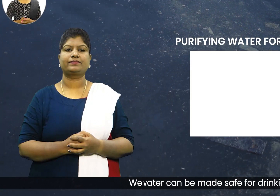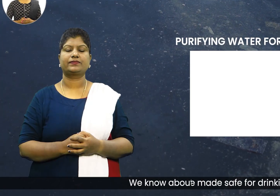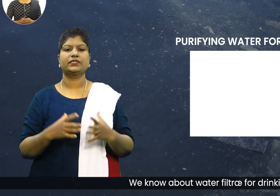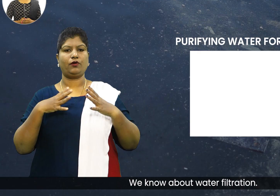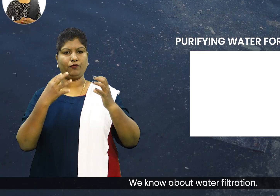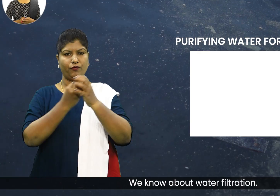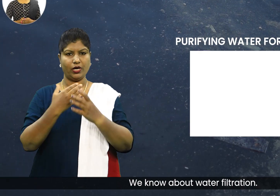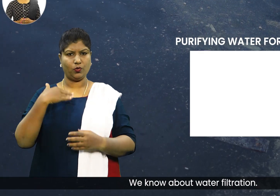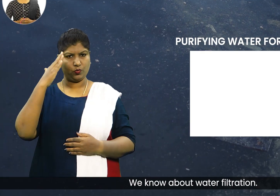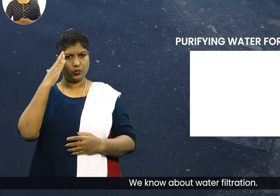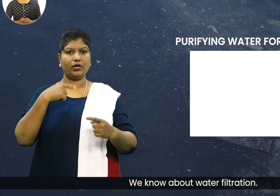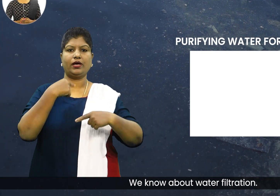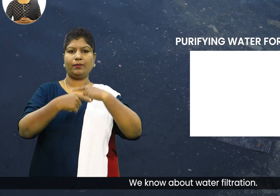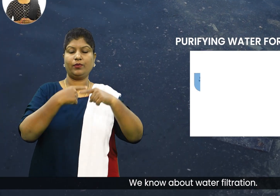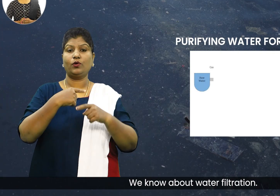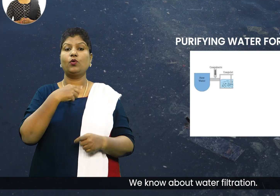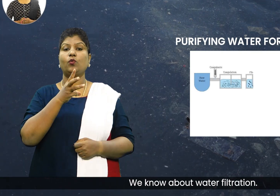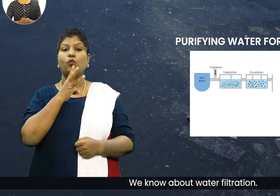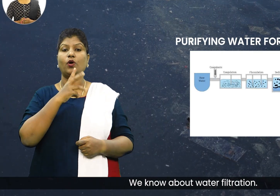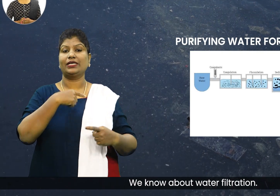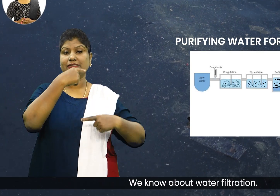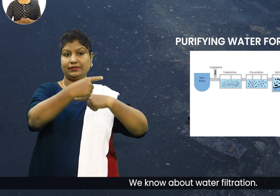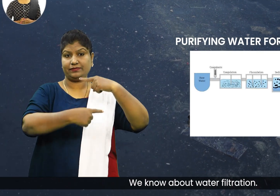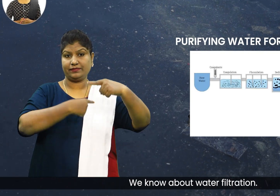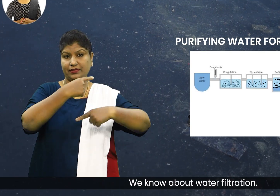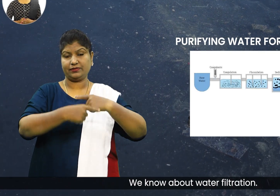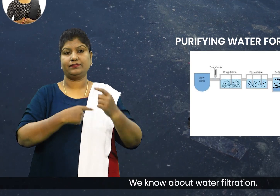We know about water filtration.